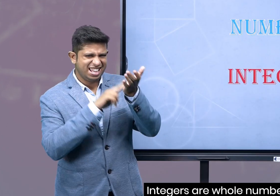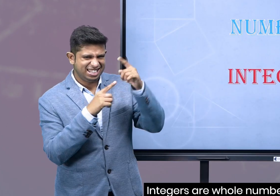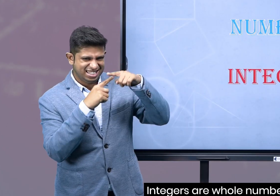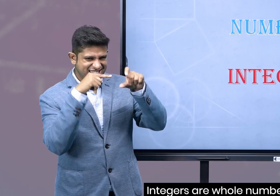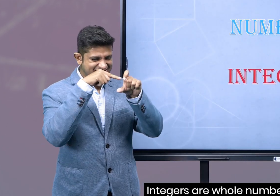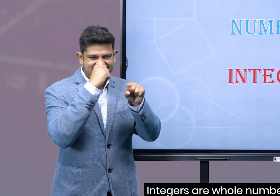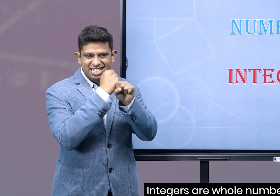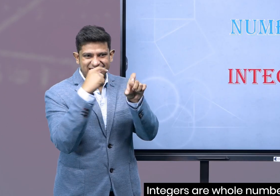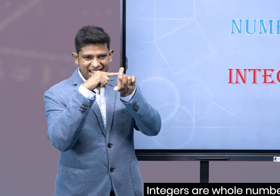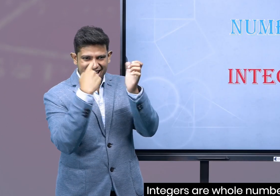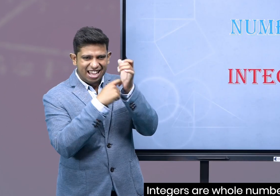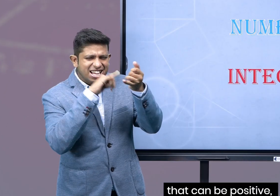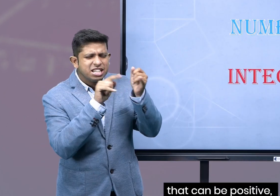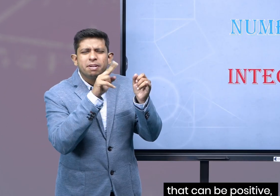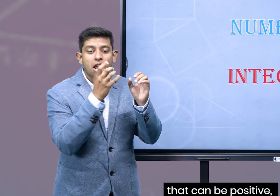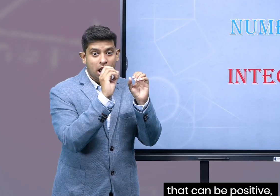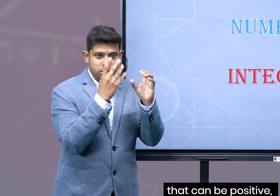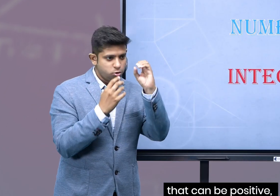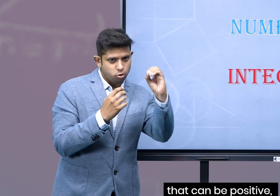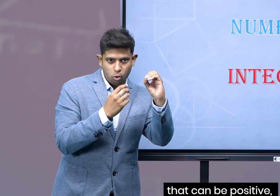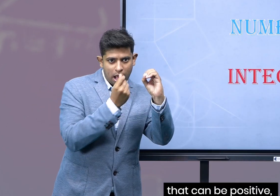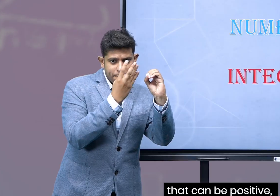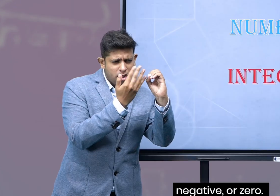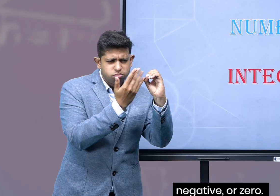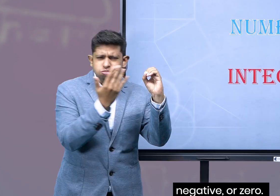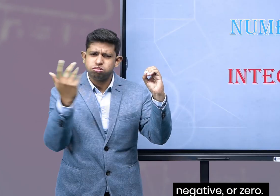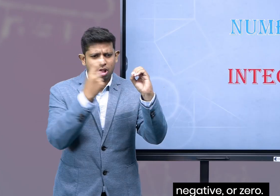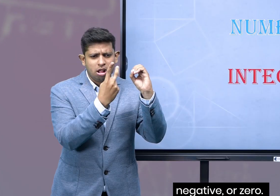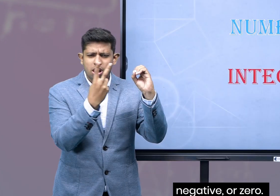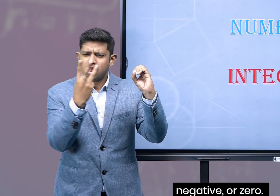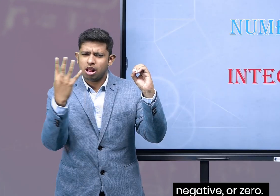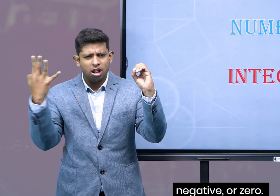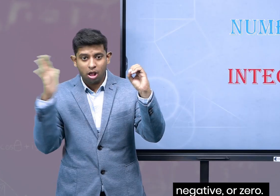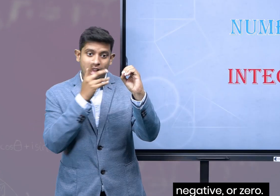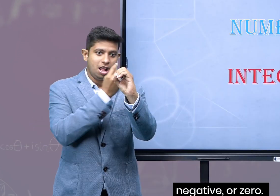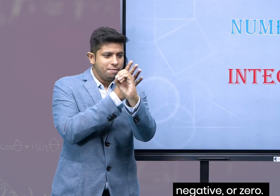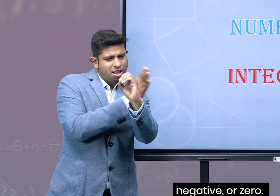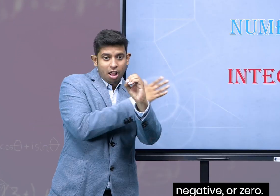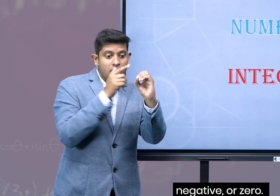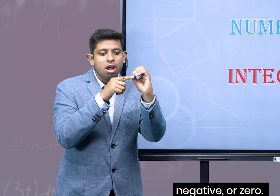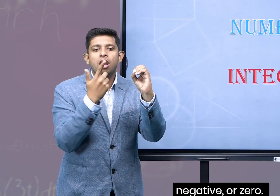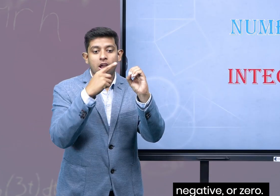Integers are whole numbers that can be positive, negative, or zero.